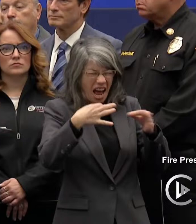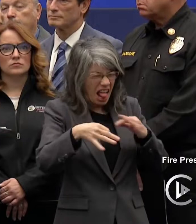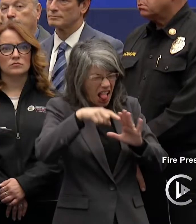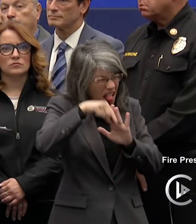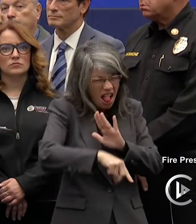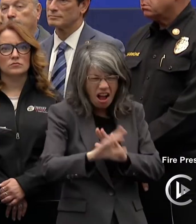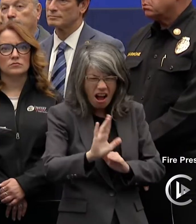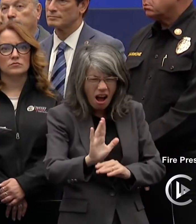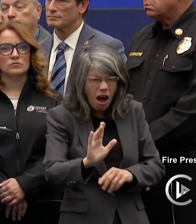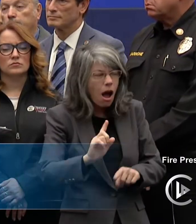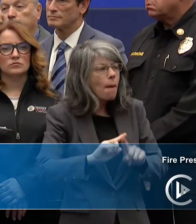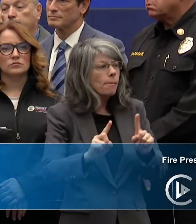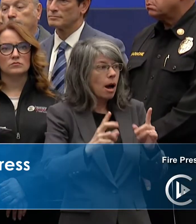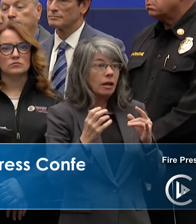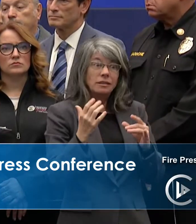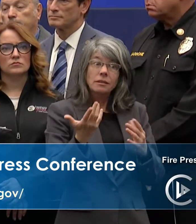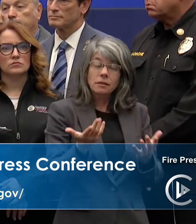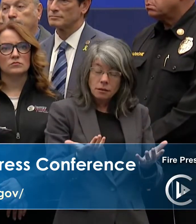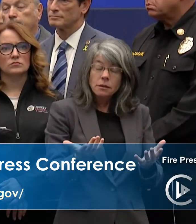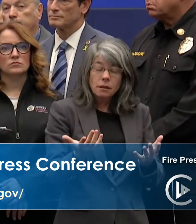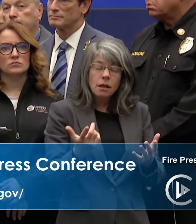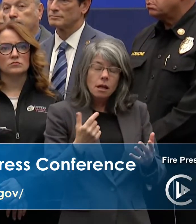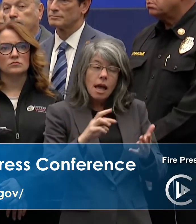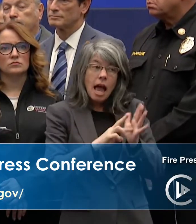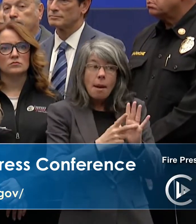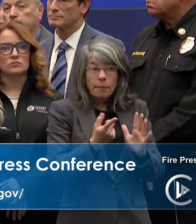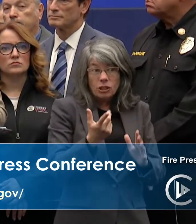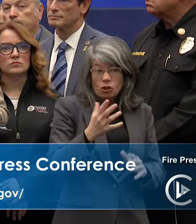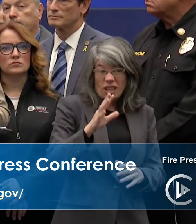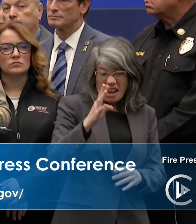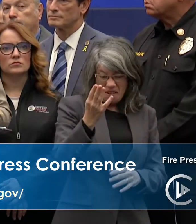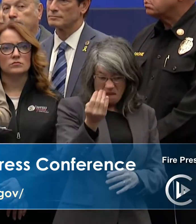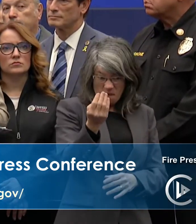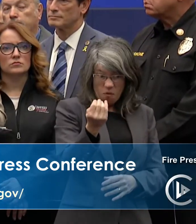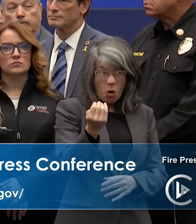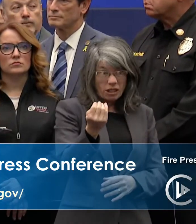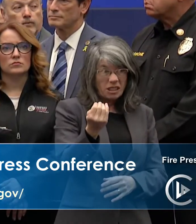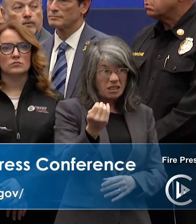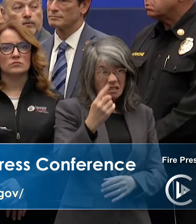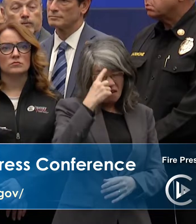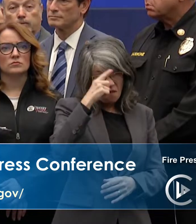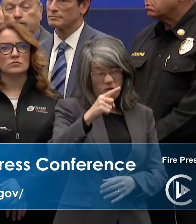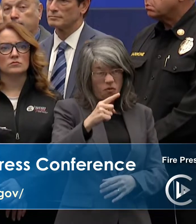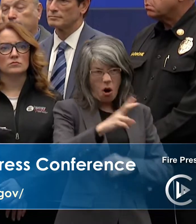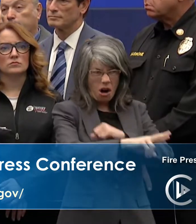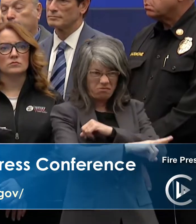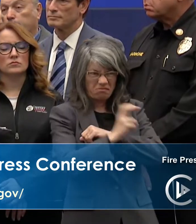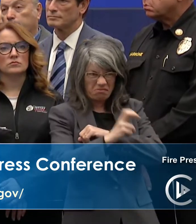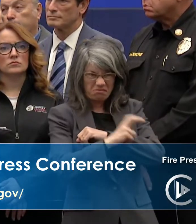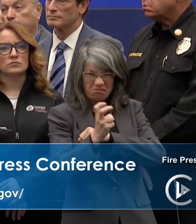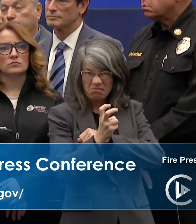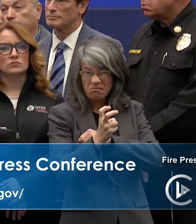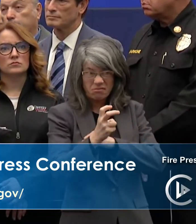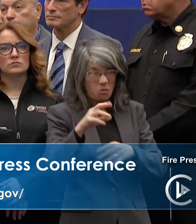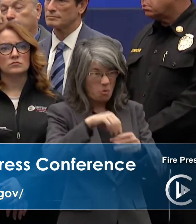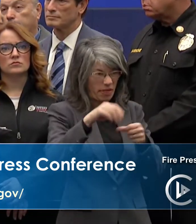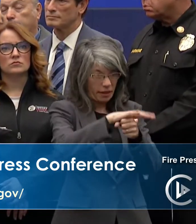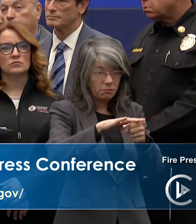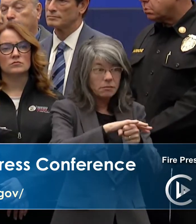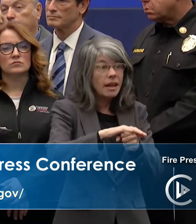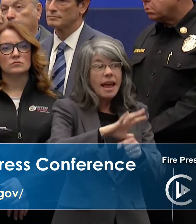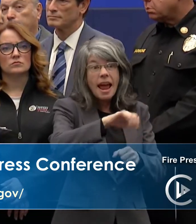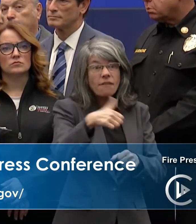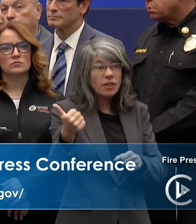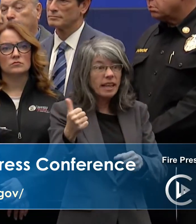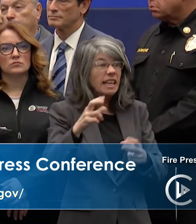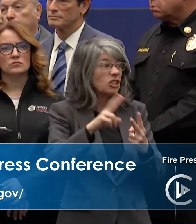but basically we stand at about 14 for burglary within those jurisdictions. Everything